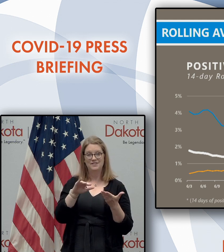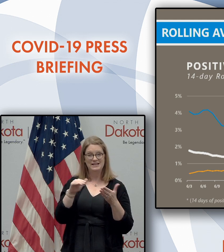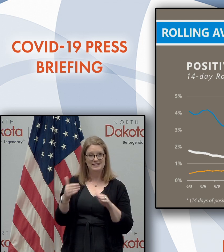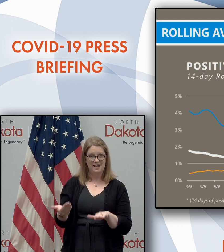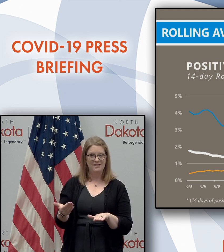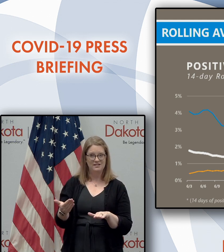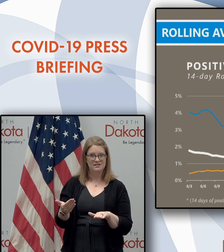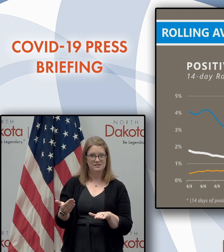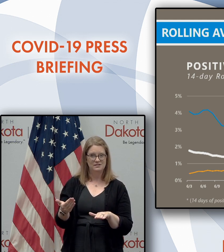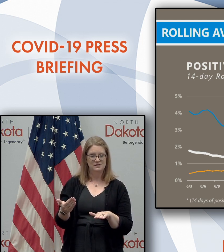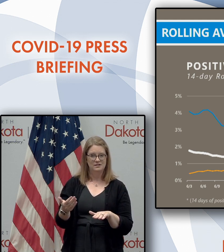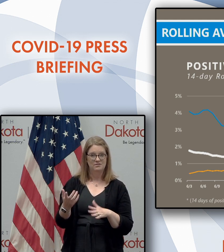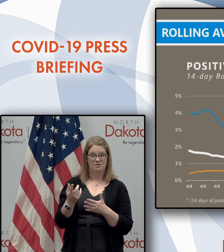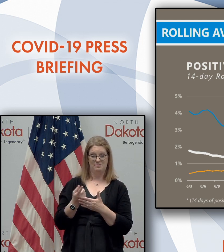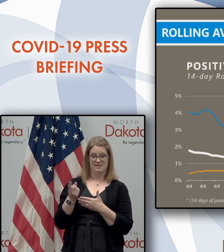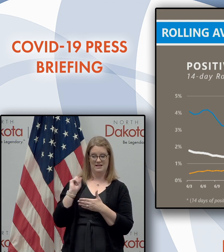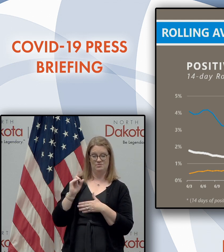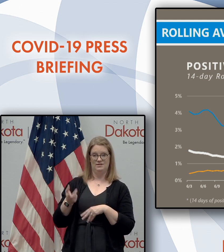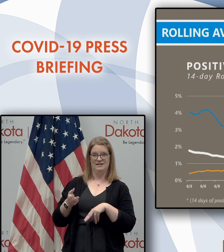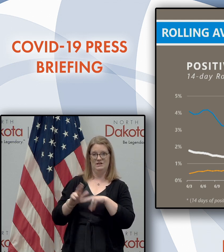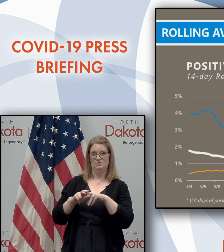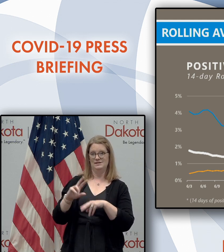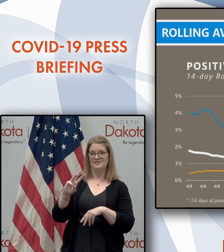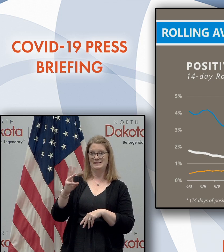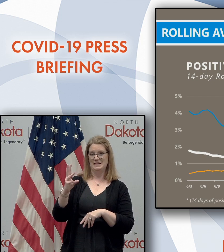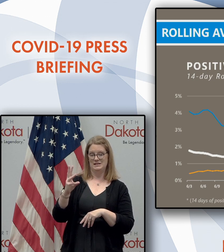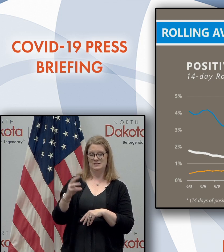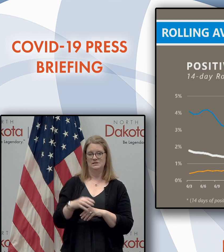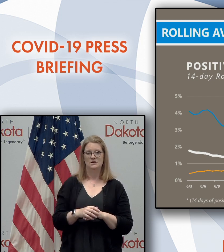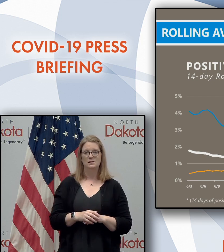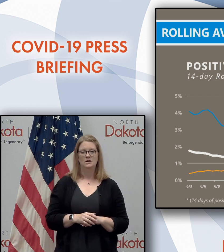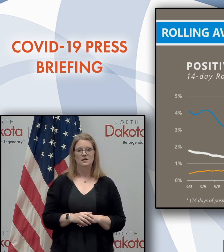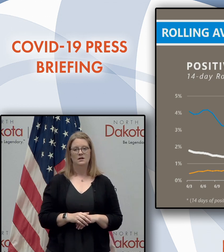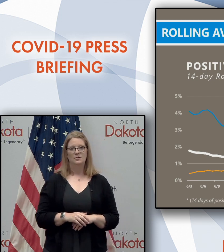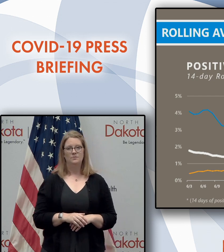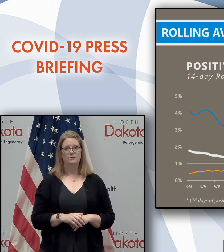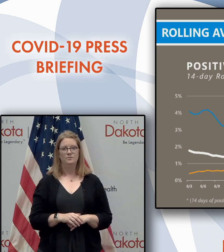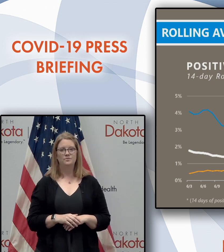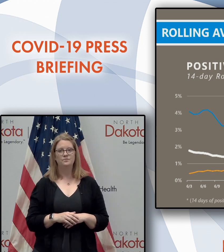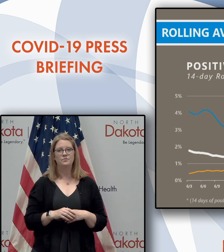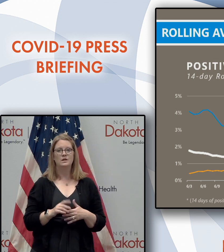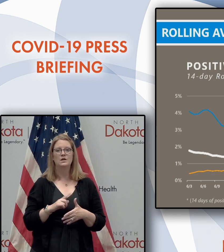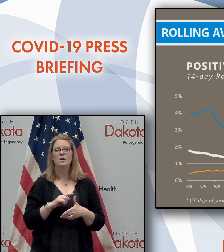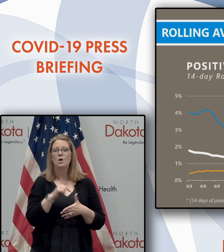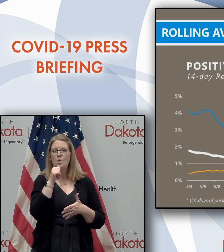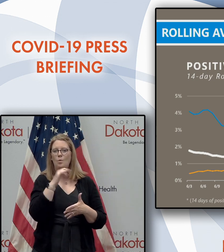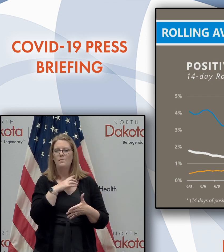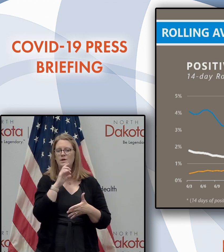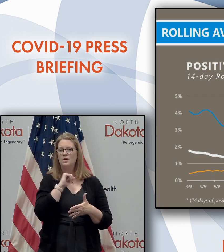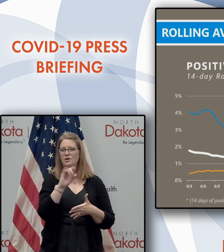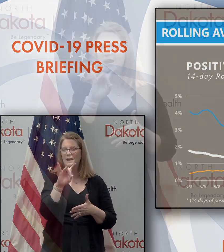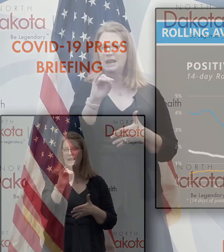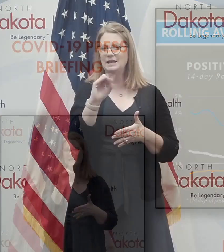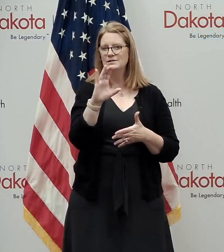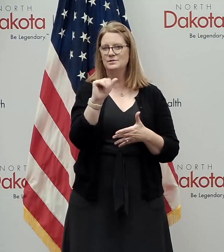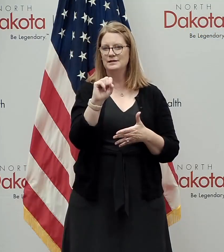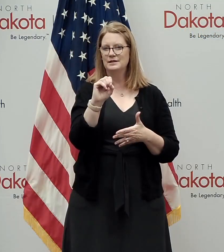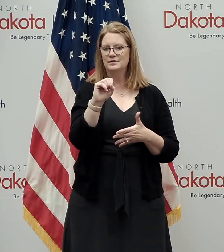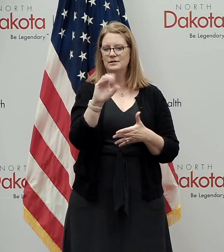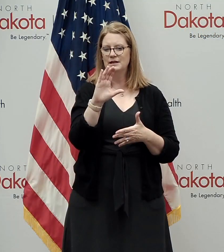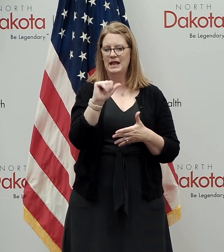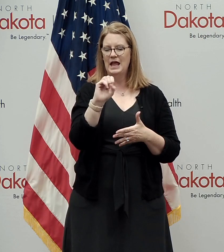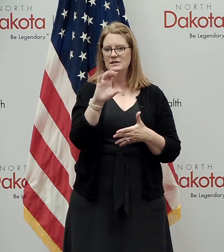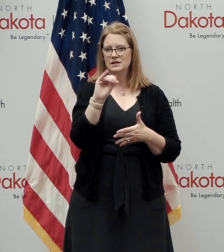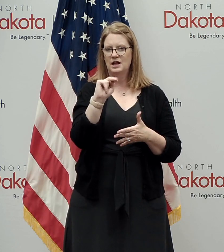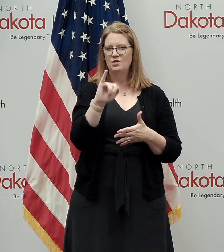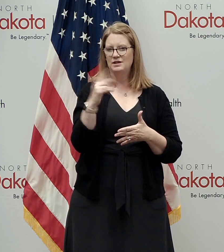an increase of 6 over the past 7 days. A woman in her 80s in Cass County with underlying